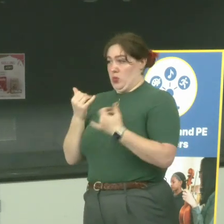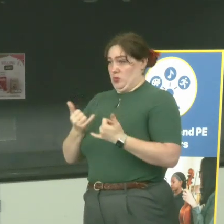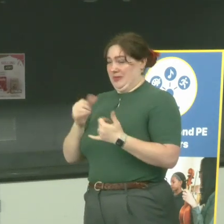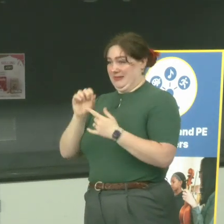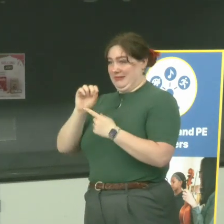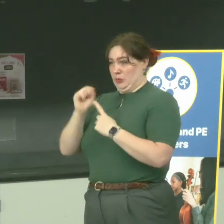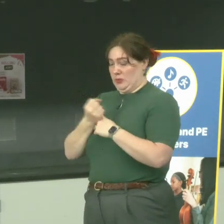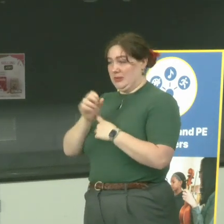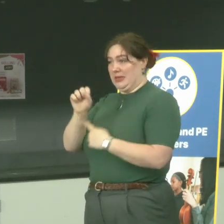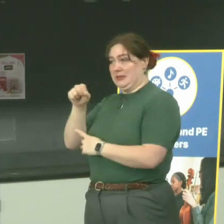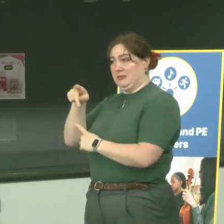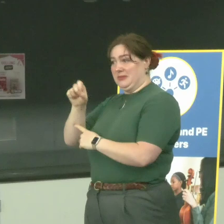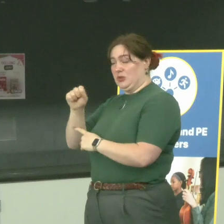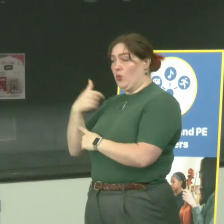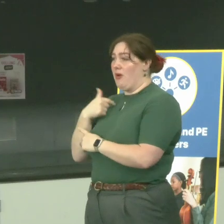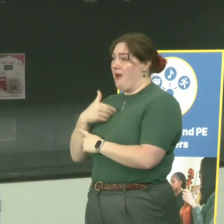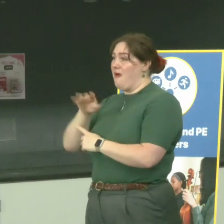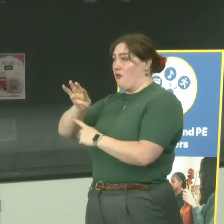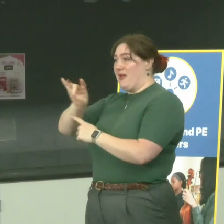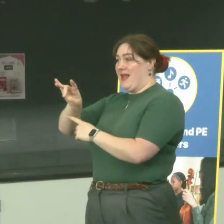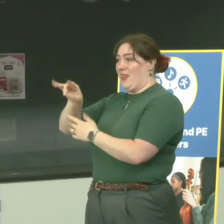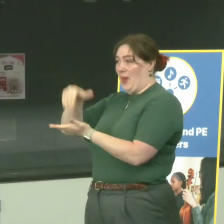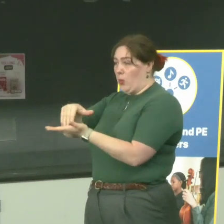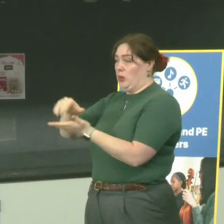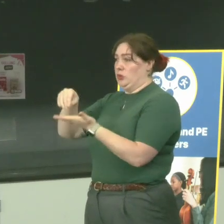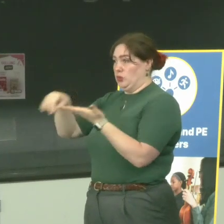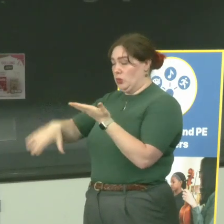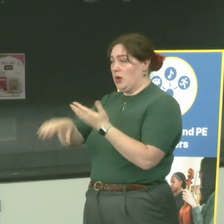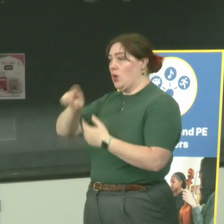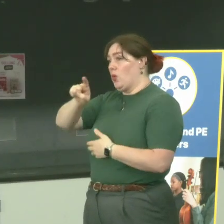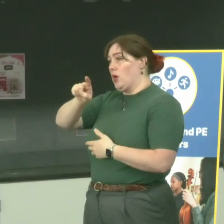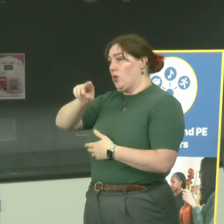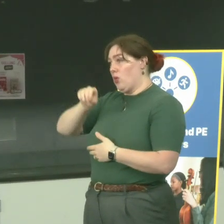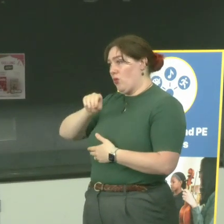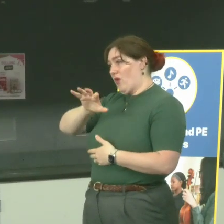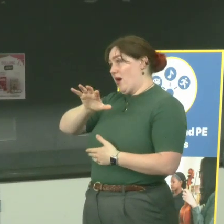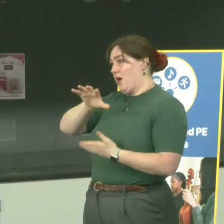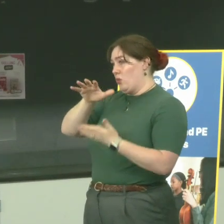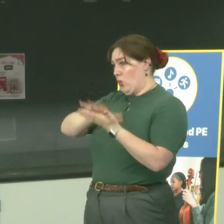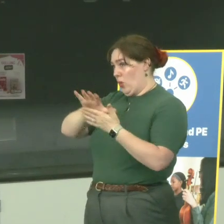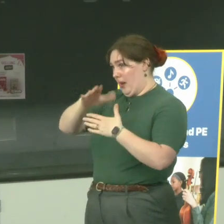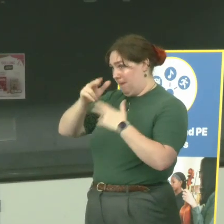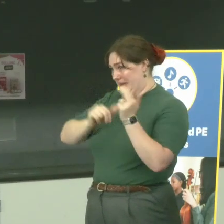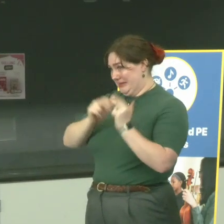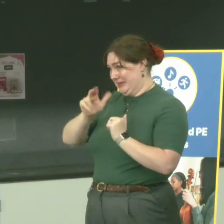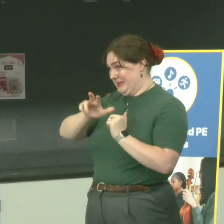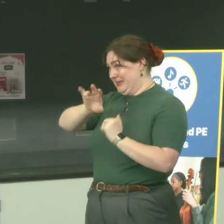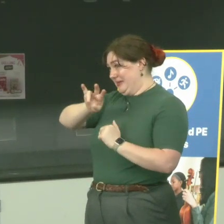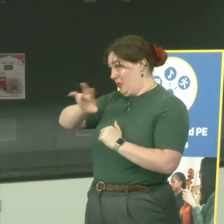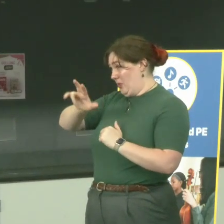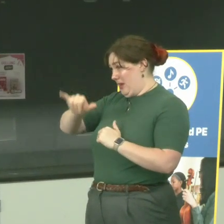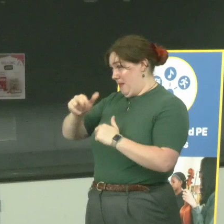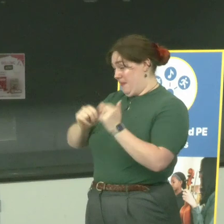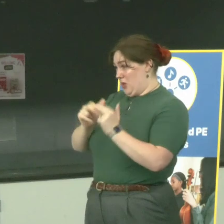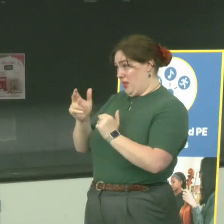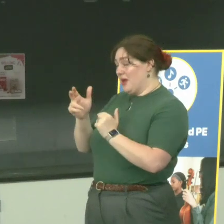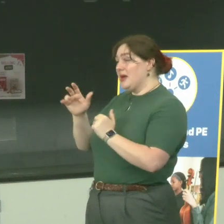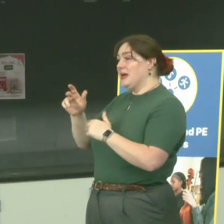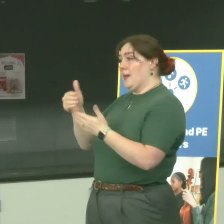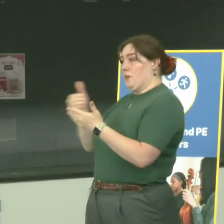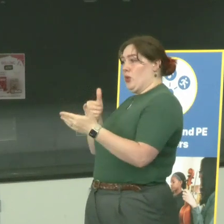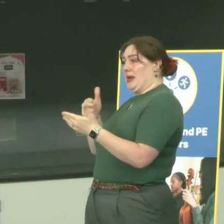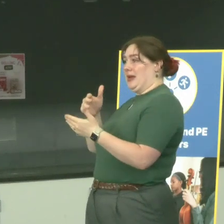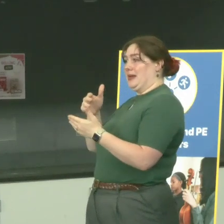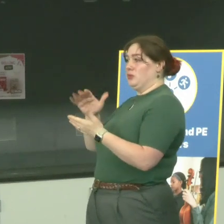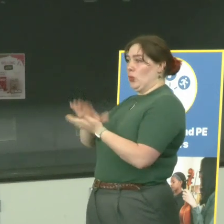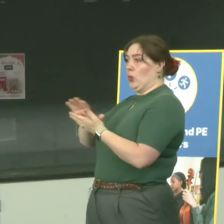has about 48,000 students, 105 school buildings, and 73 of those buildings serve our preschool through fifth grade